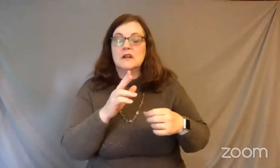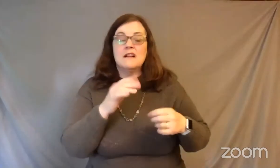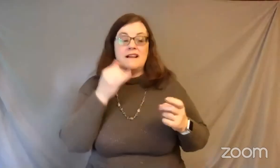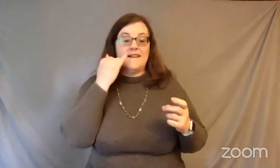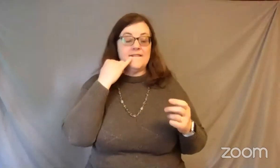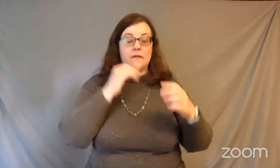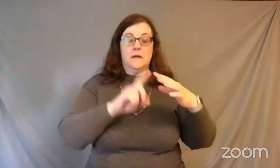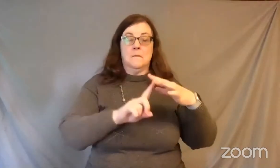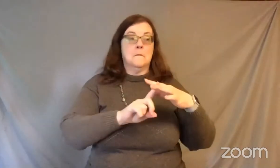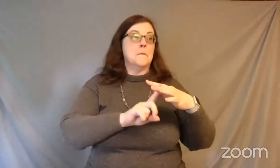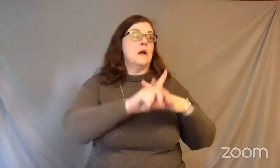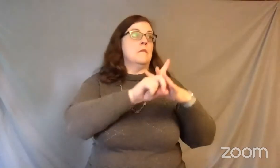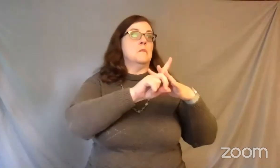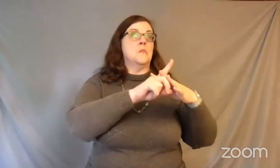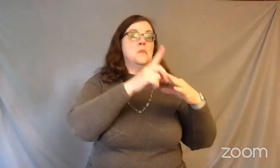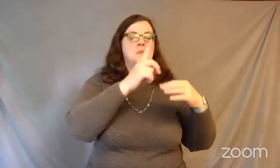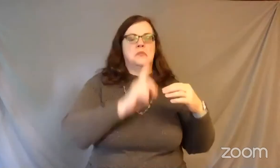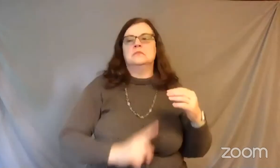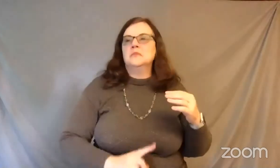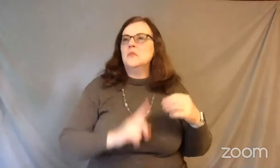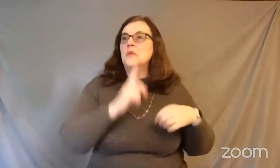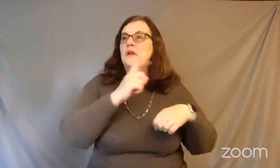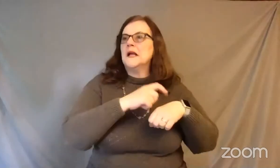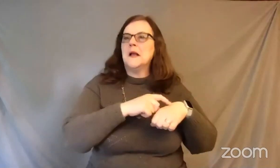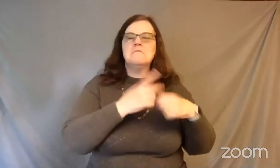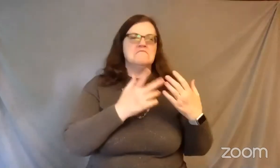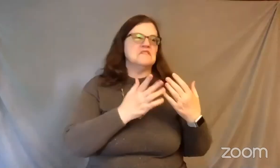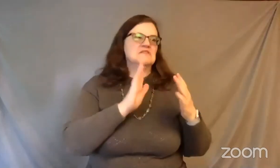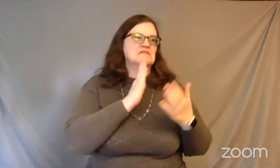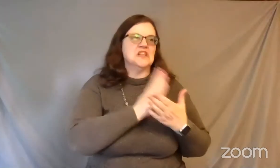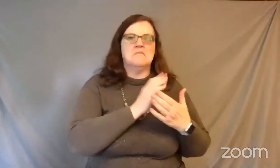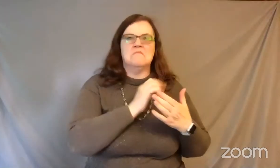We're interested in seeing when they start using this.